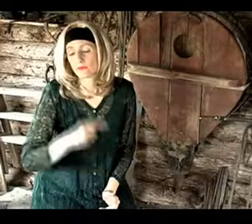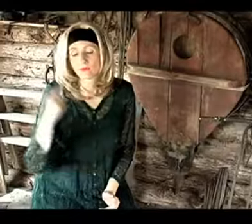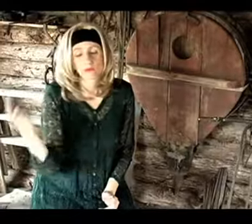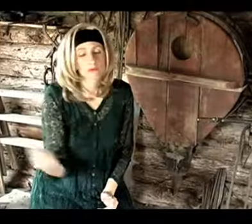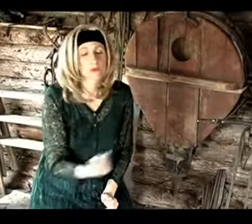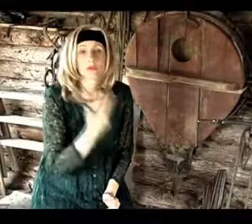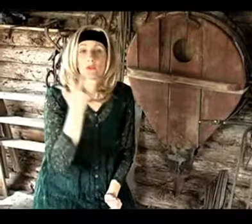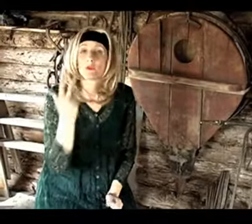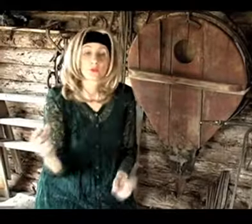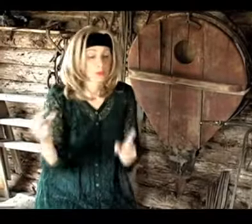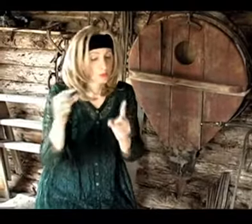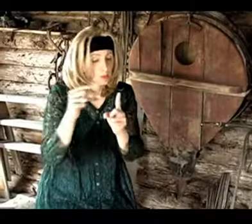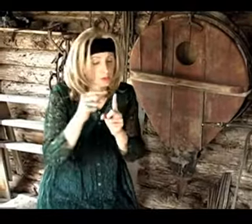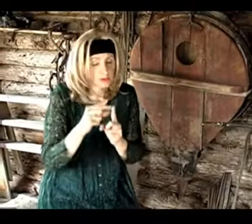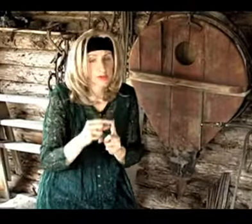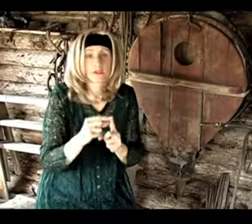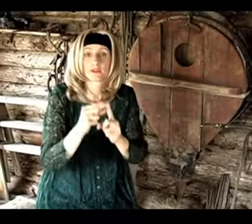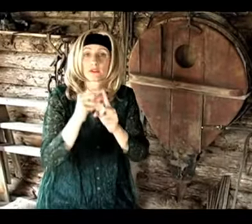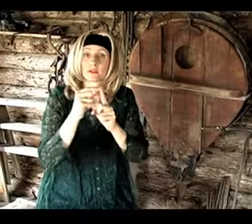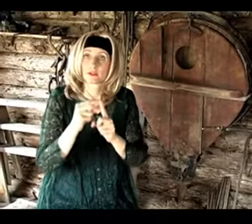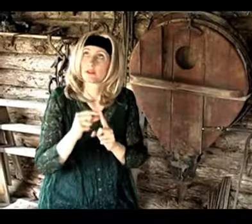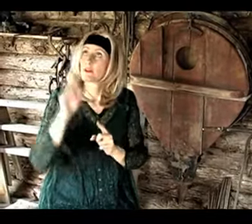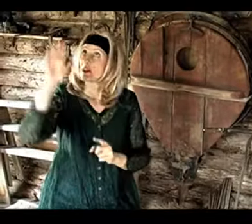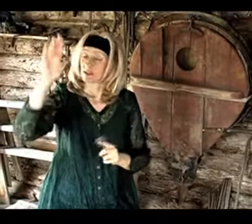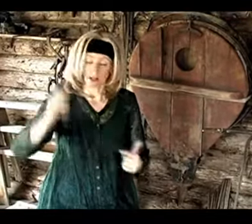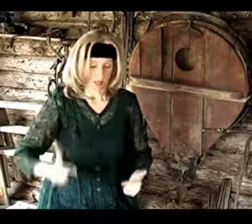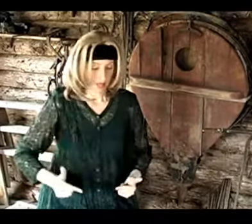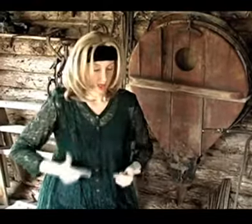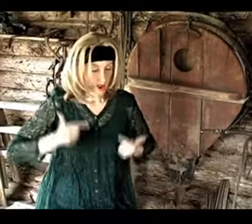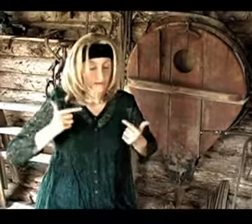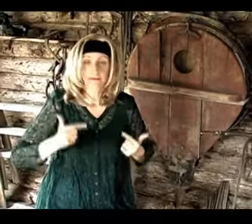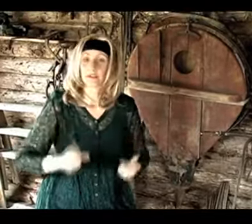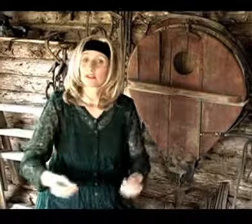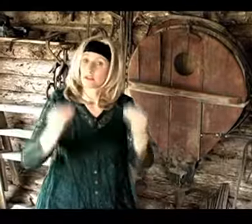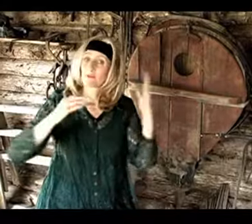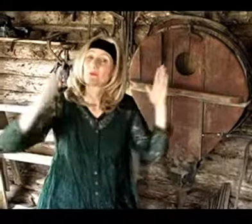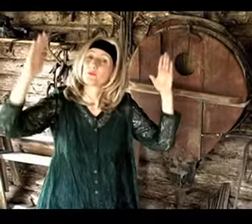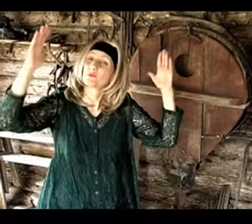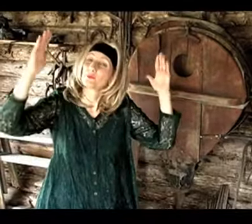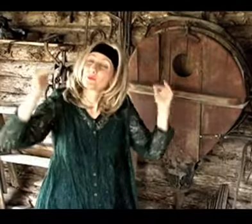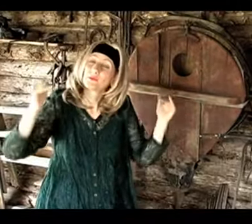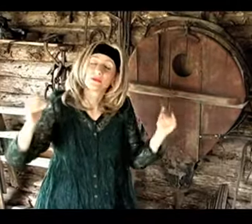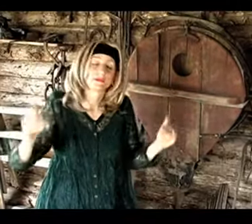With just three words, he gave us hope.